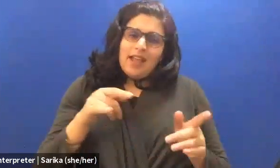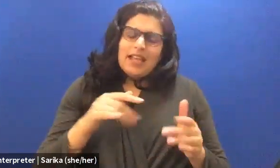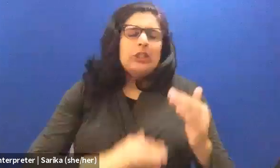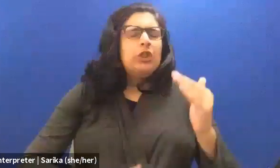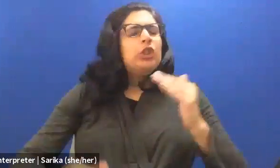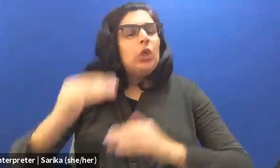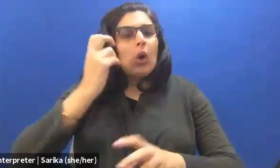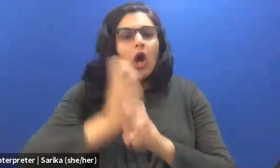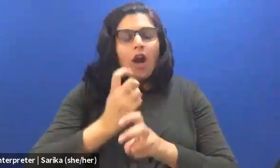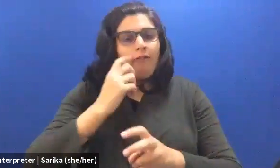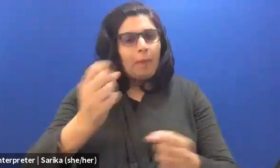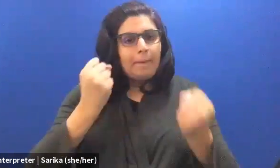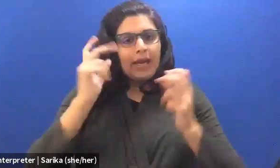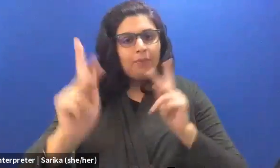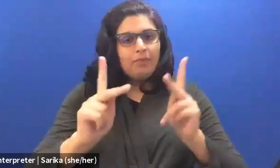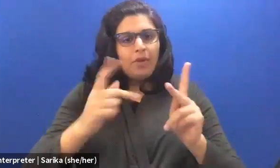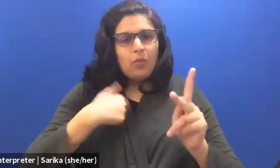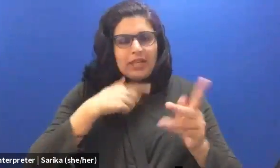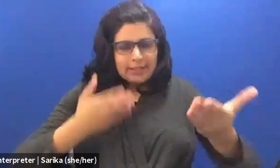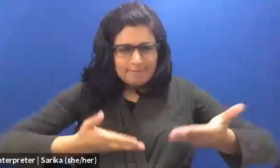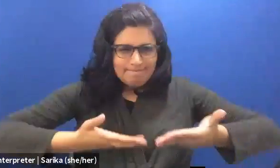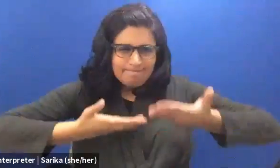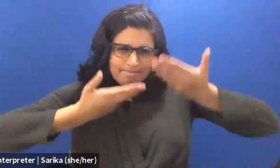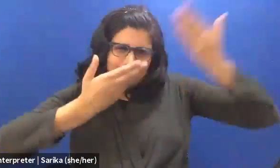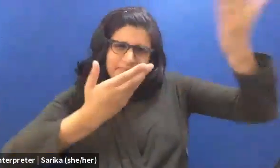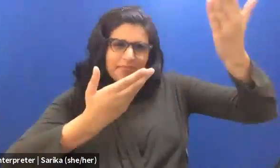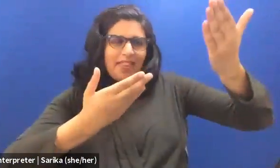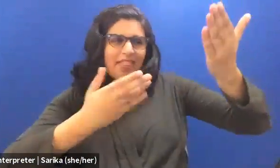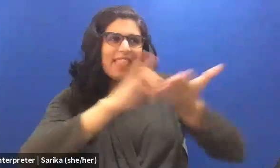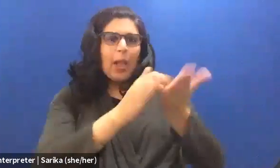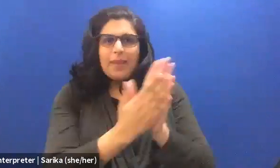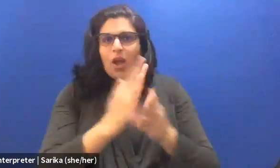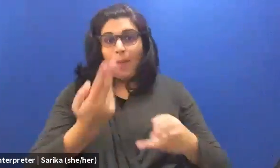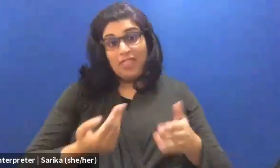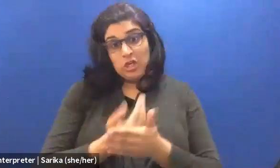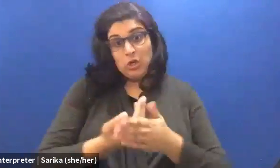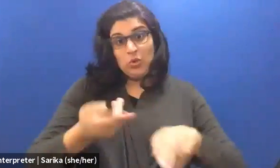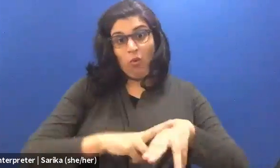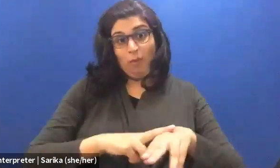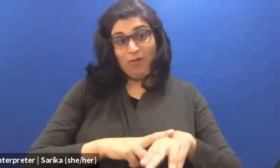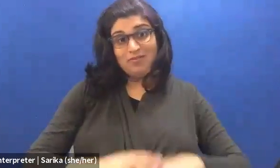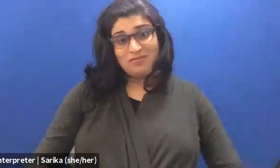lot of folks. We got to somehow lift that up and make that the new normal. Sorry. Yeah.